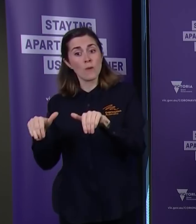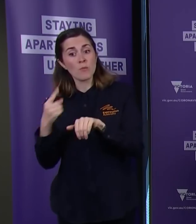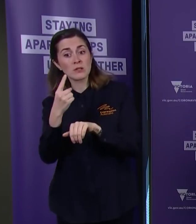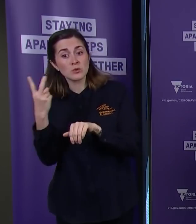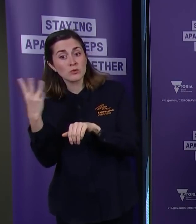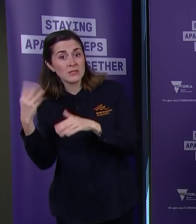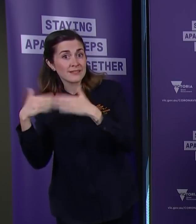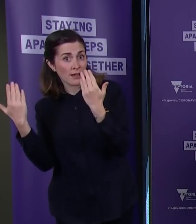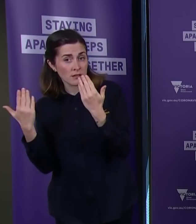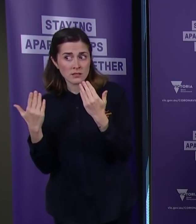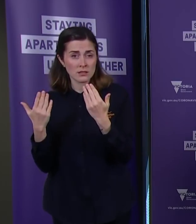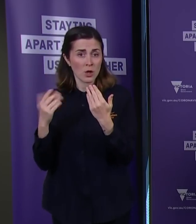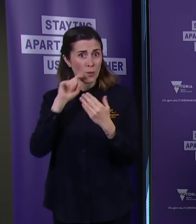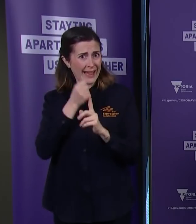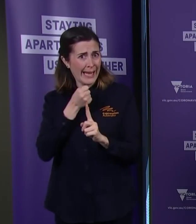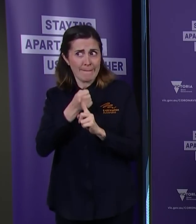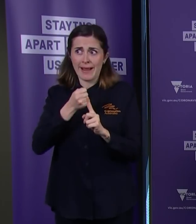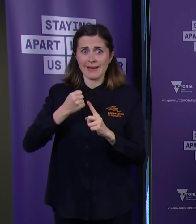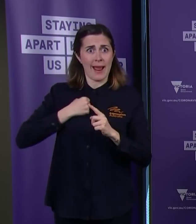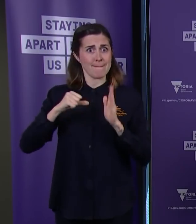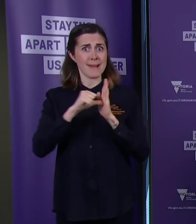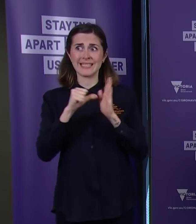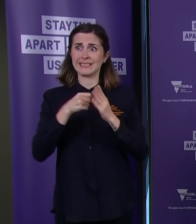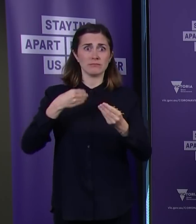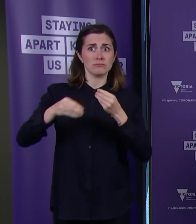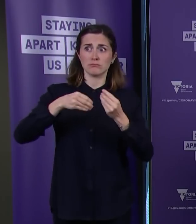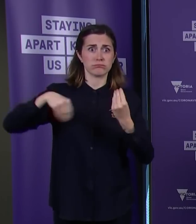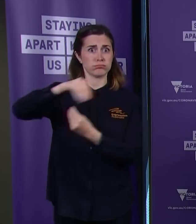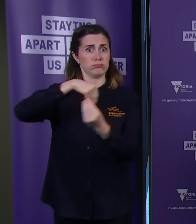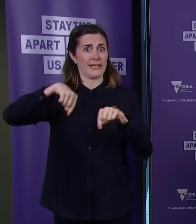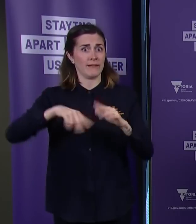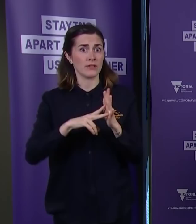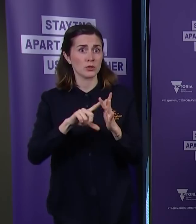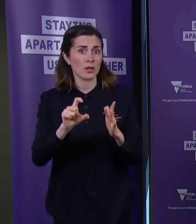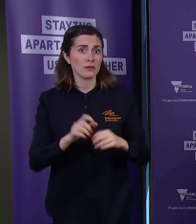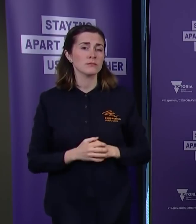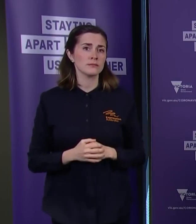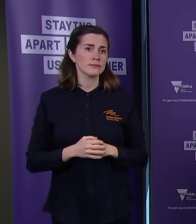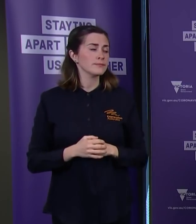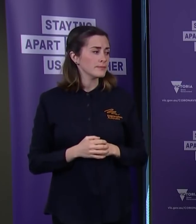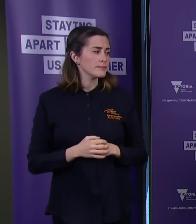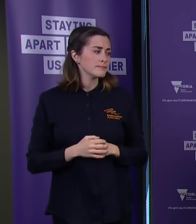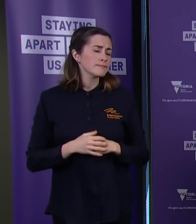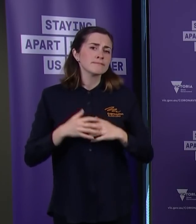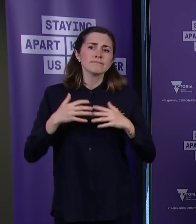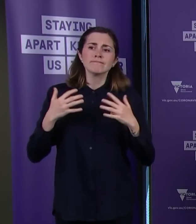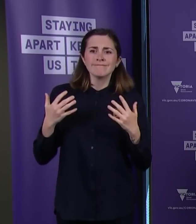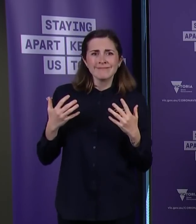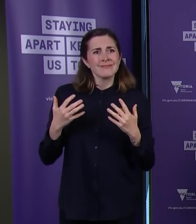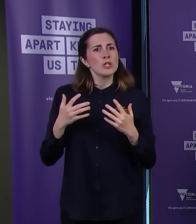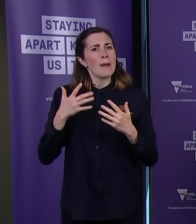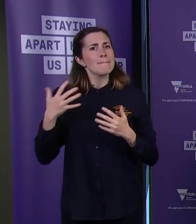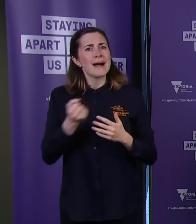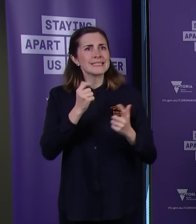look, how employers and their workforces negotiate these things, as the Chief Health Officer has indicated, has to be